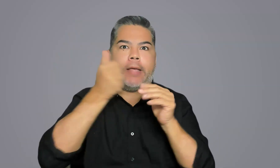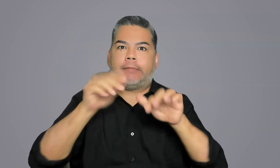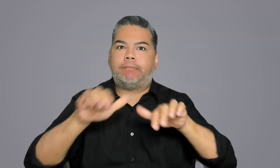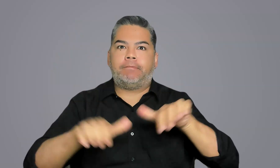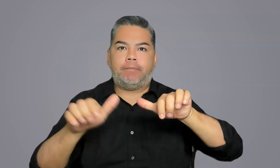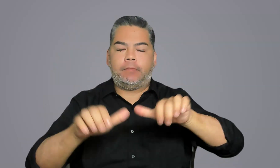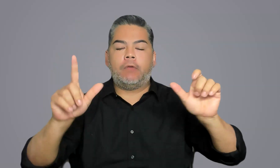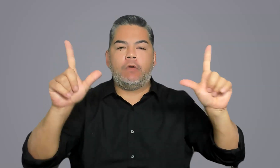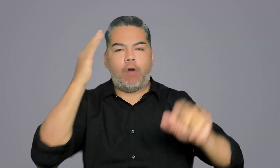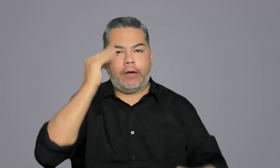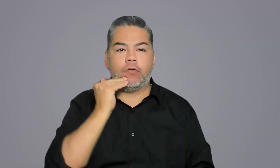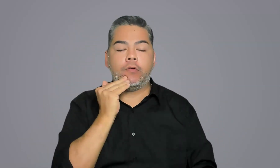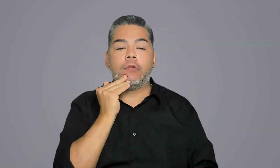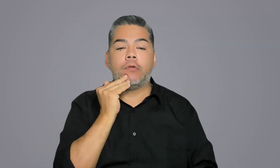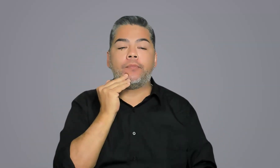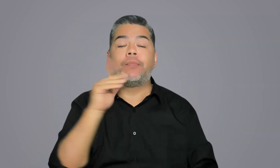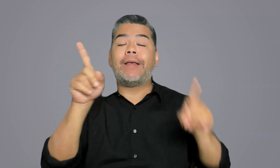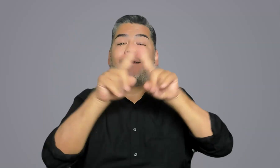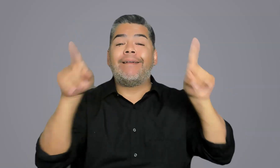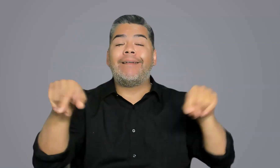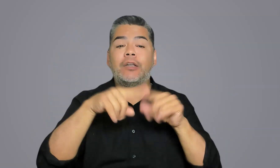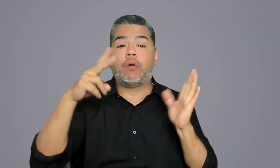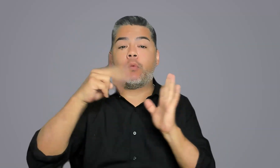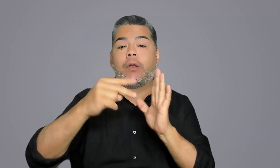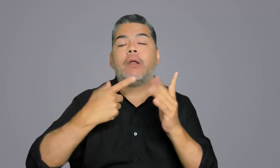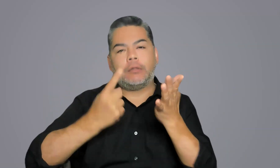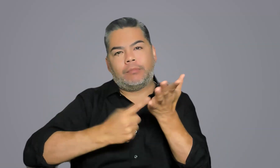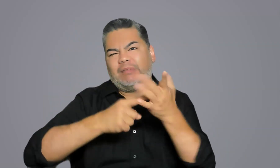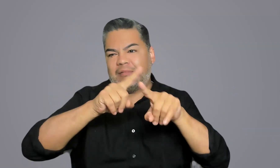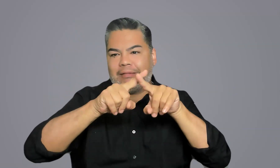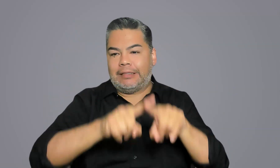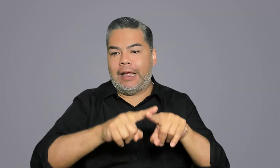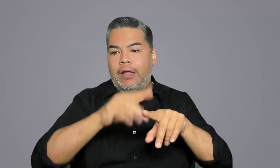Screen reader users might rely on the slide titles to know which slide they're on and to